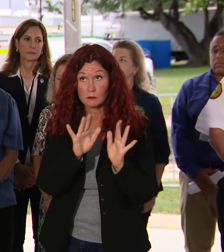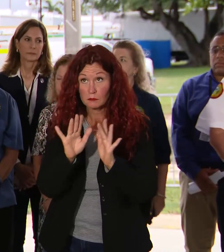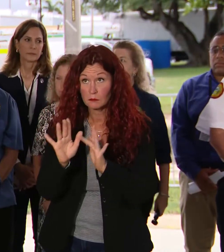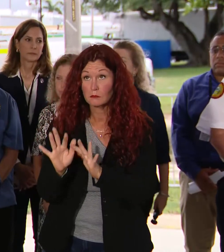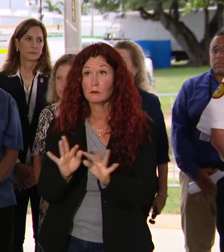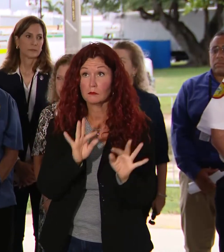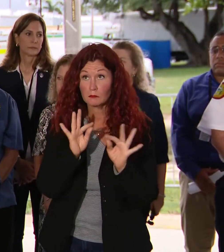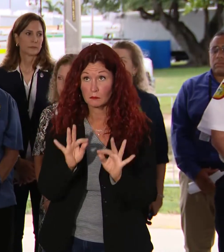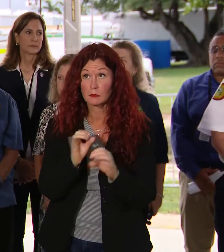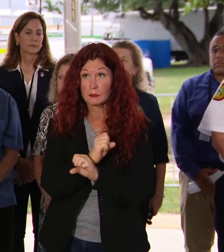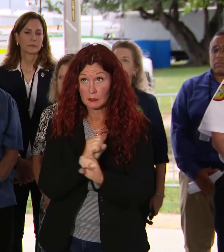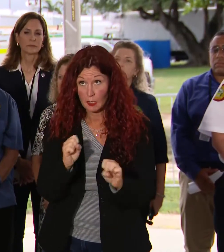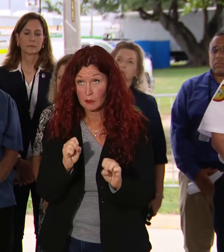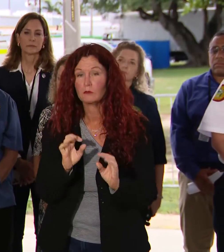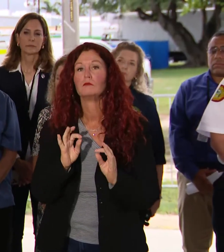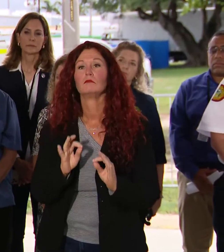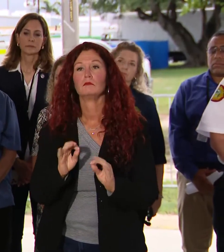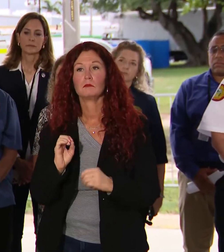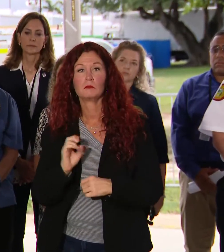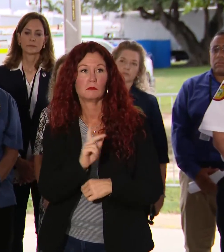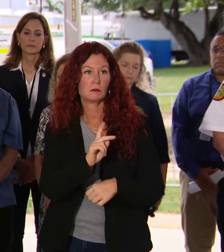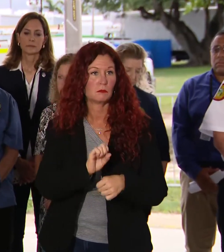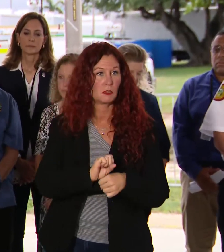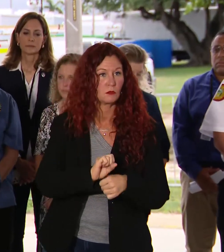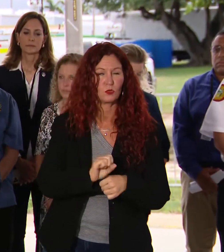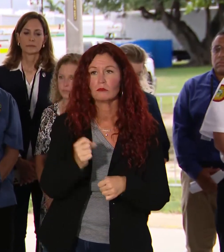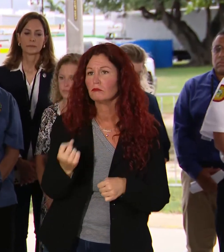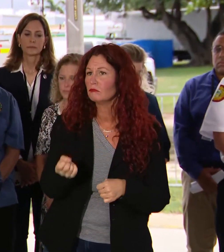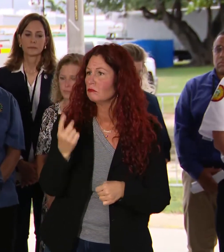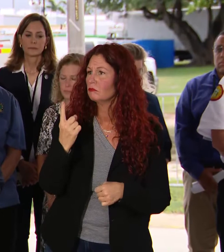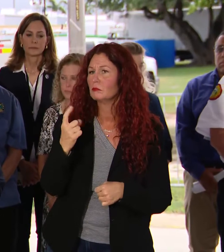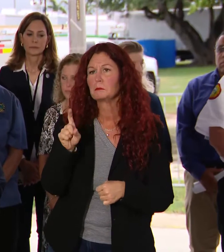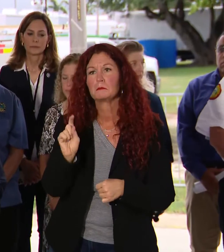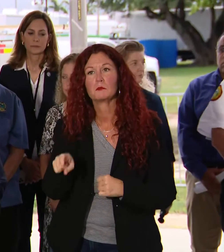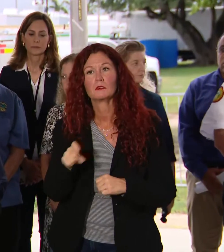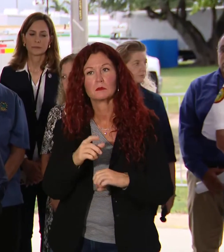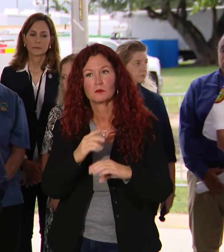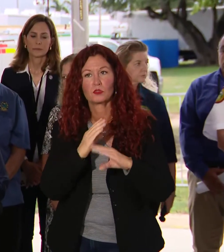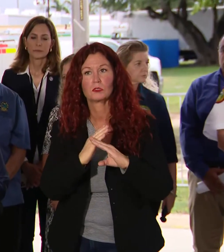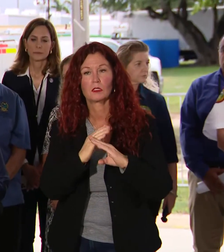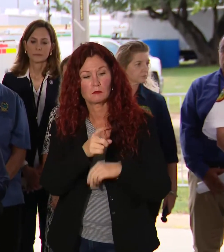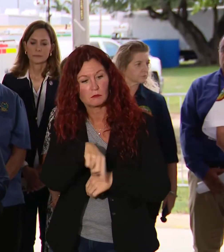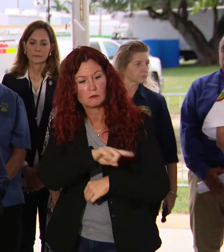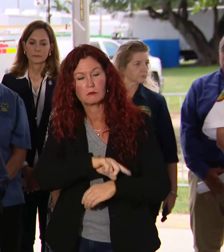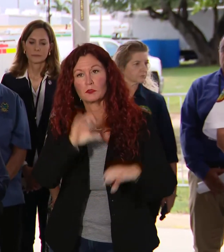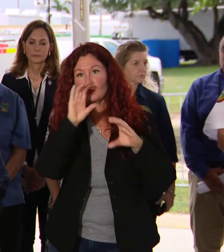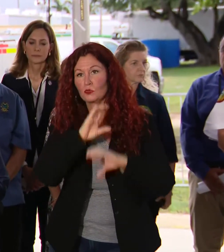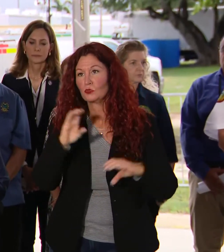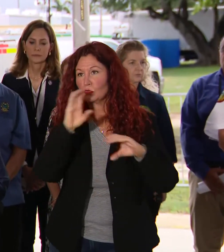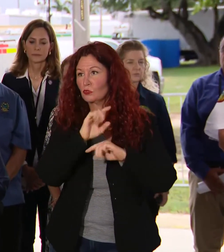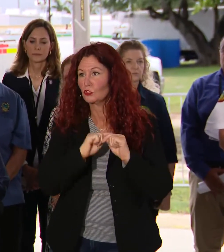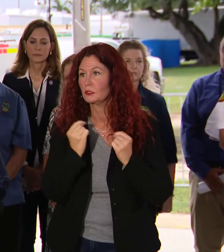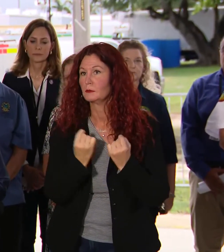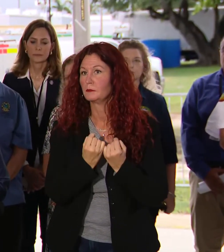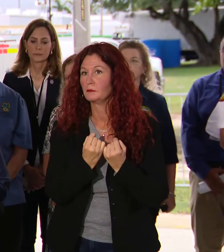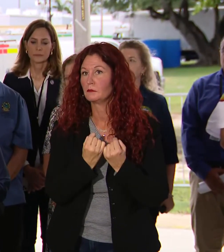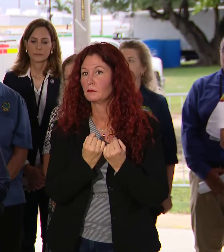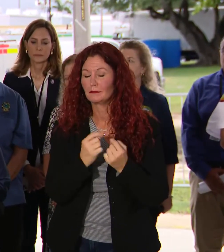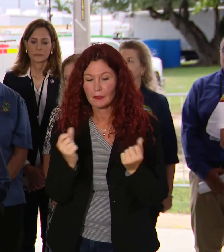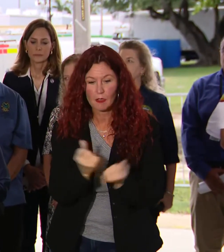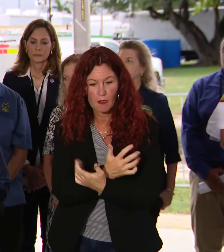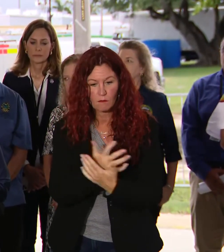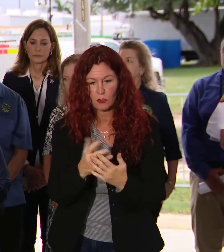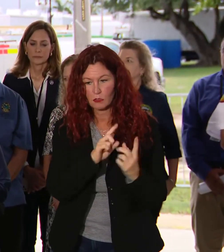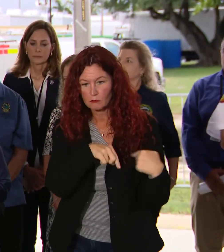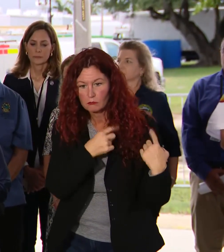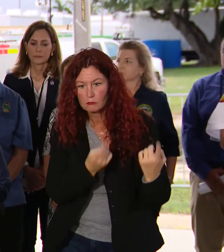responders. We will continue to search feverishly, as we have done all along, in the parts of the collapse that